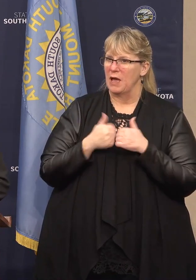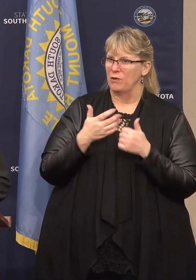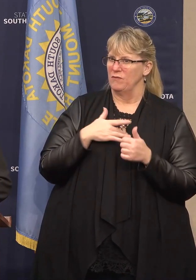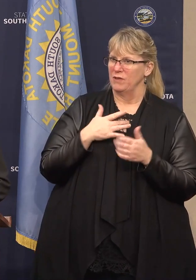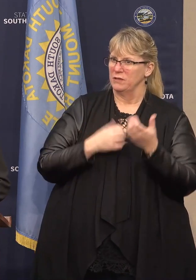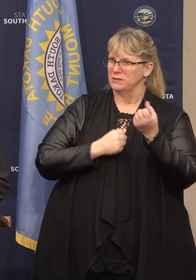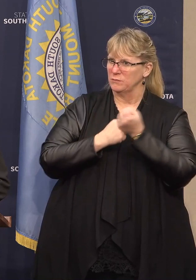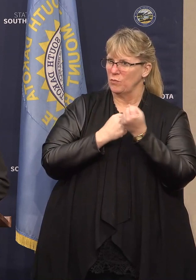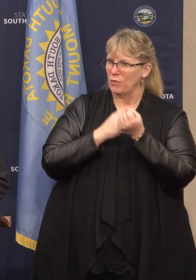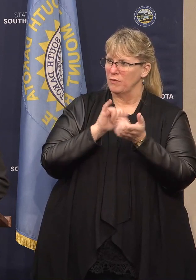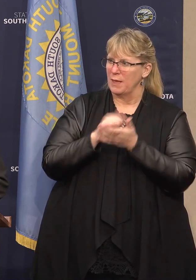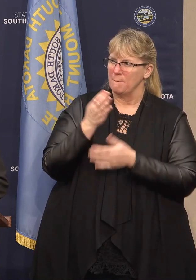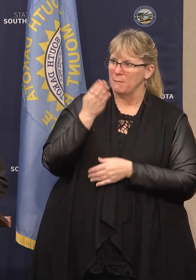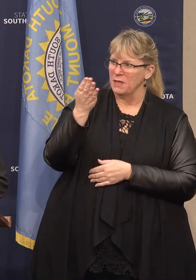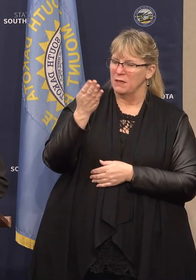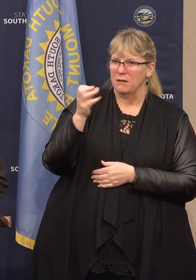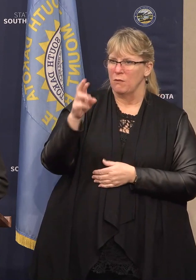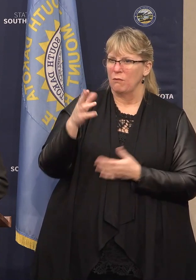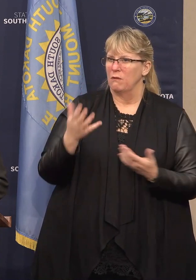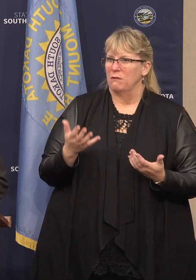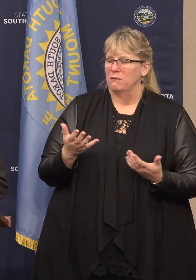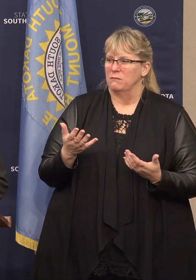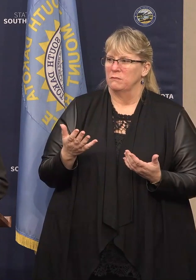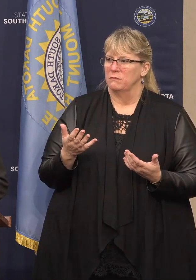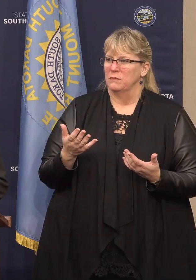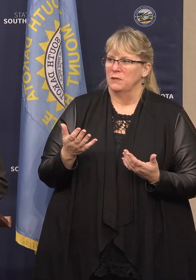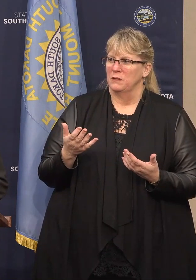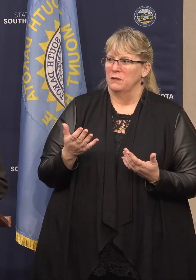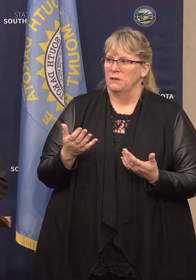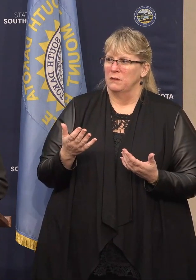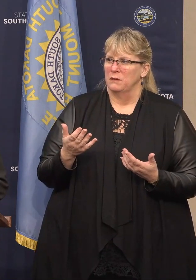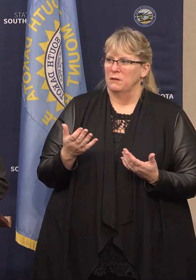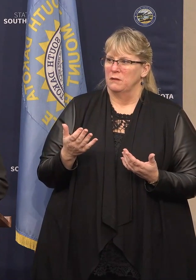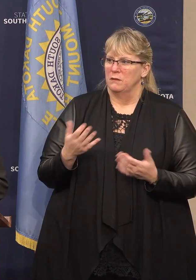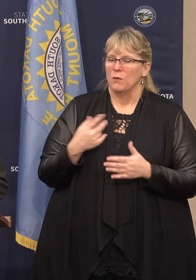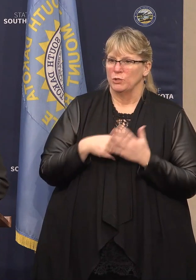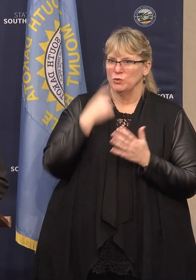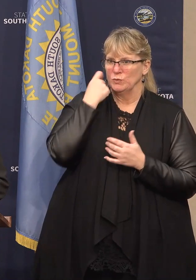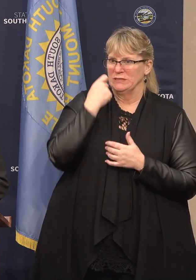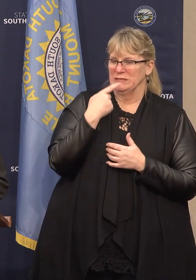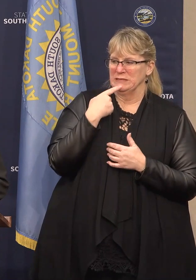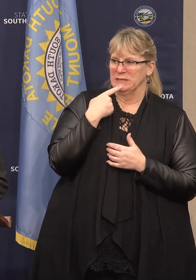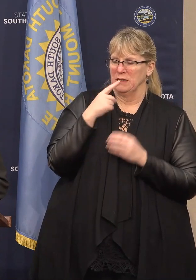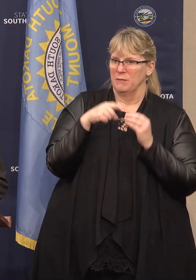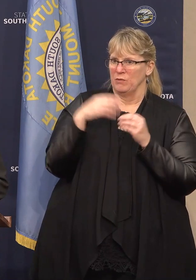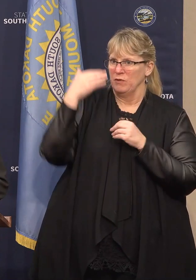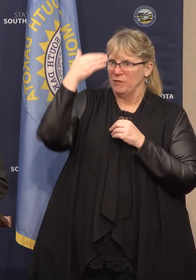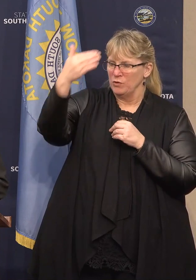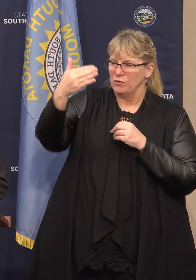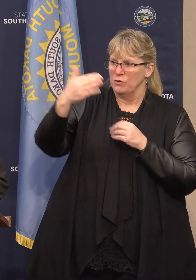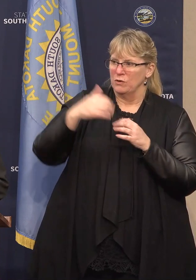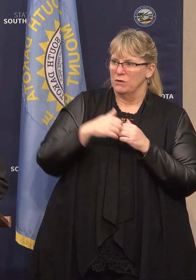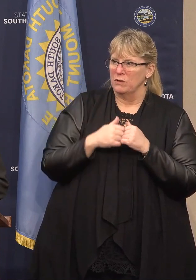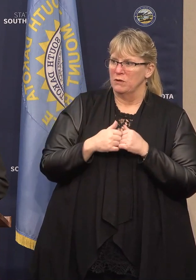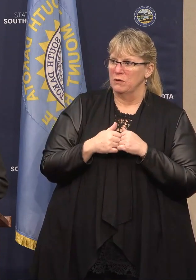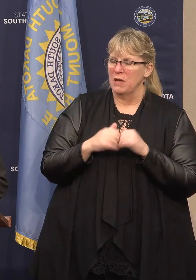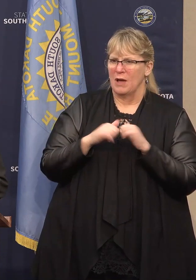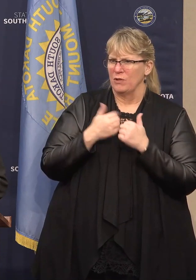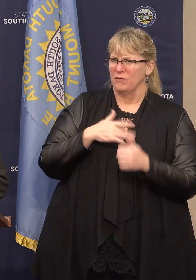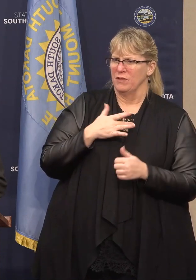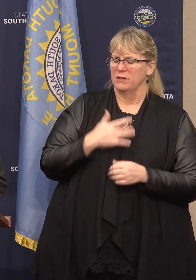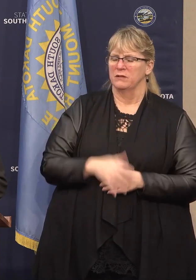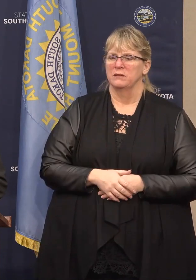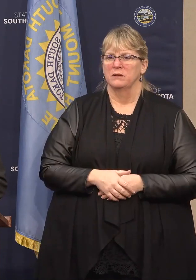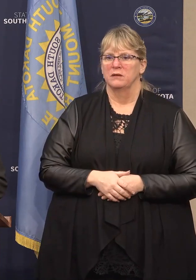support that bill, or do you think, maybe given what you just said about preparing for the future, I don't know where you would be on that? Well,